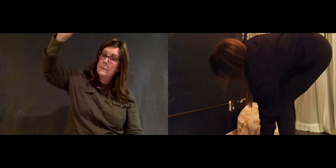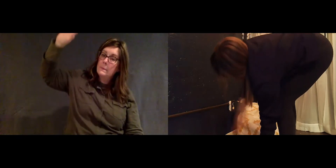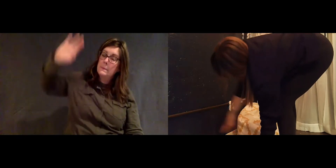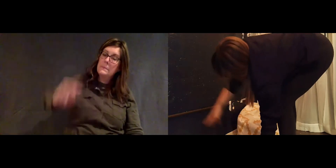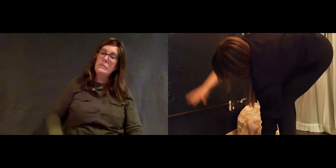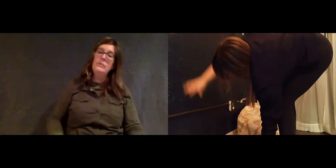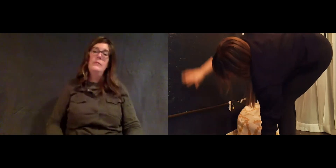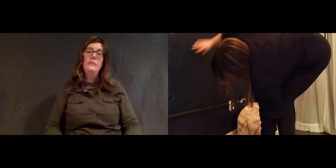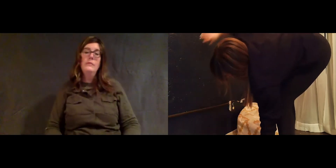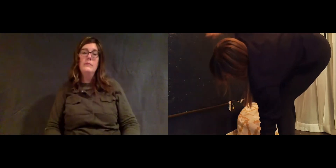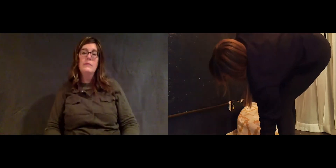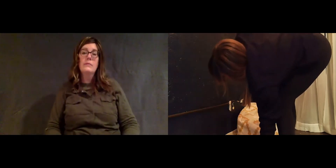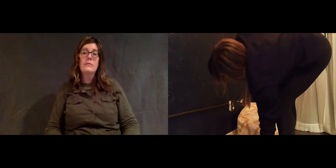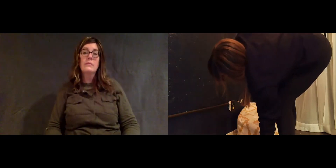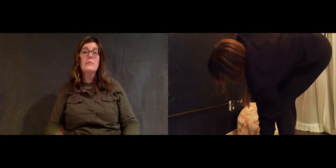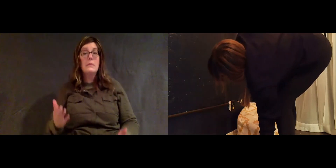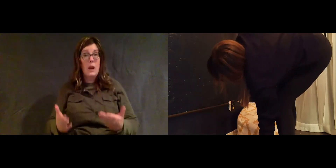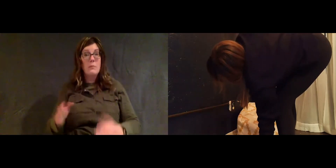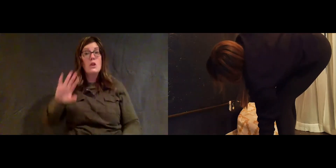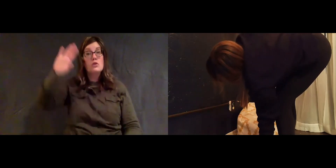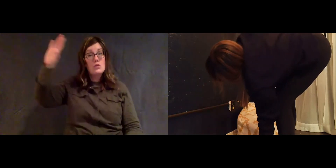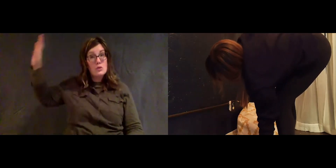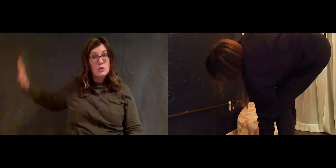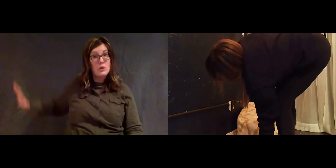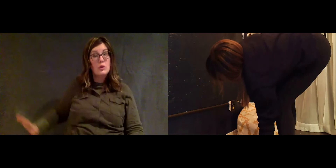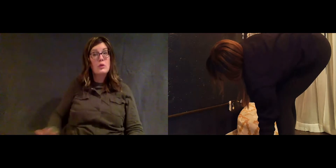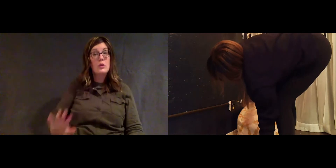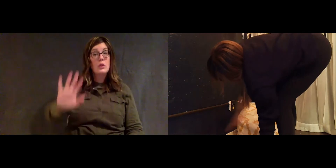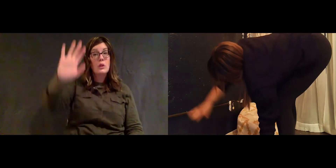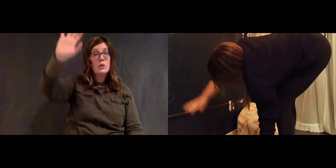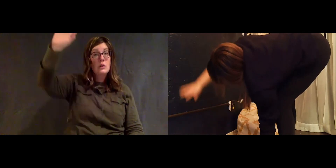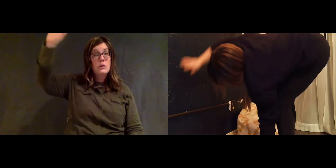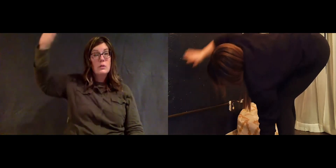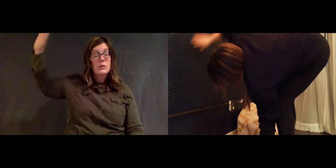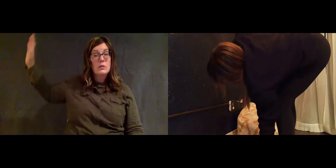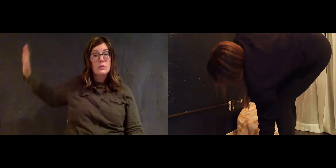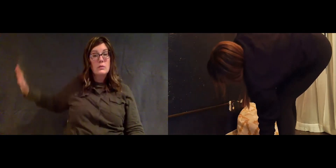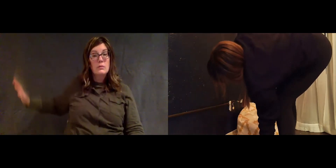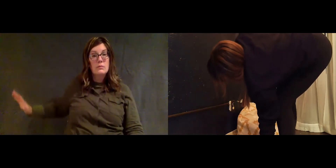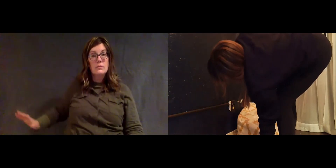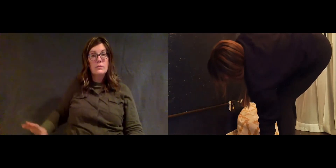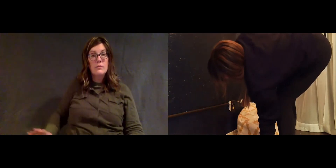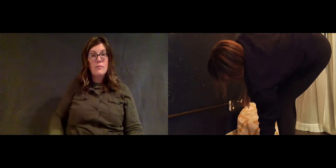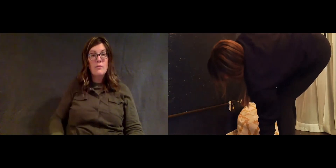Maybe making that circular shape with your hand, your arm. That